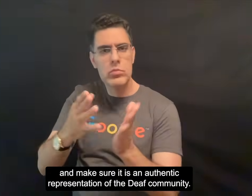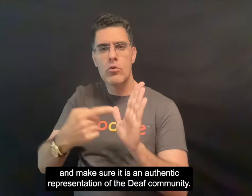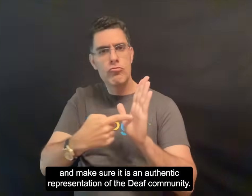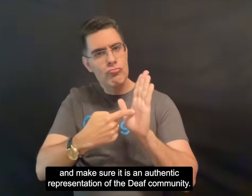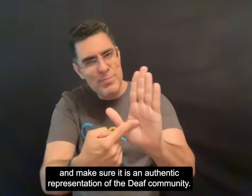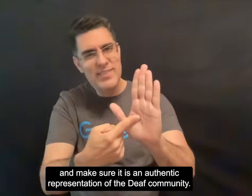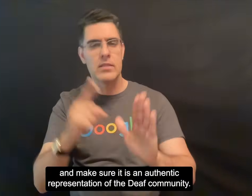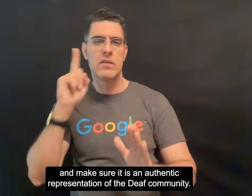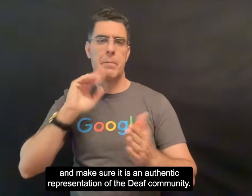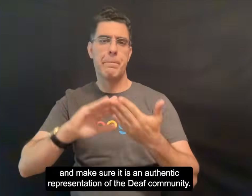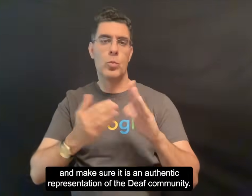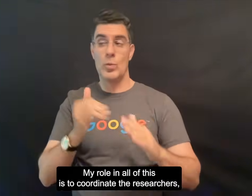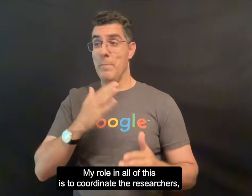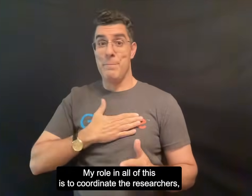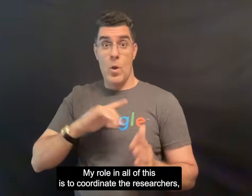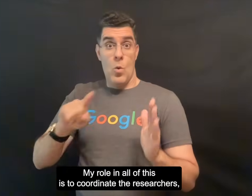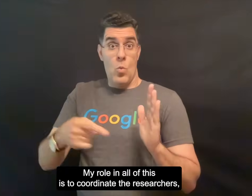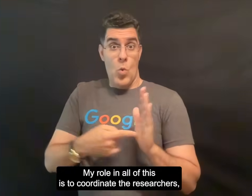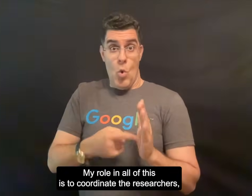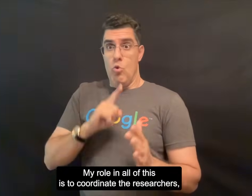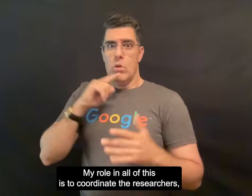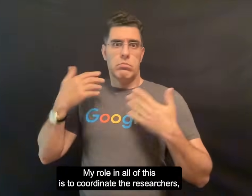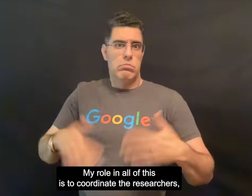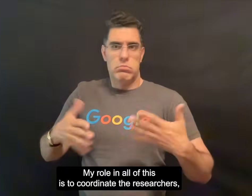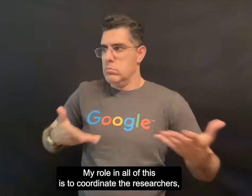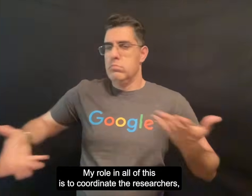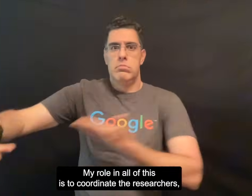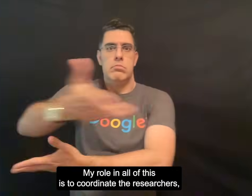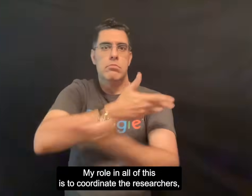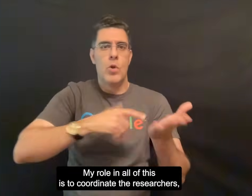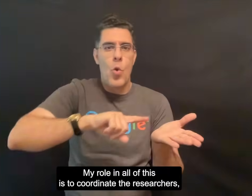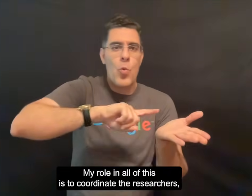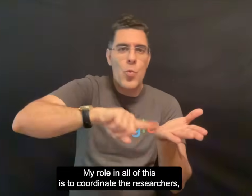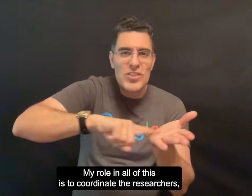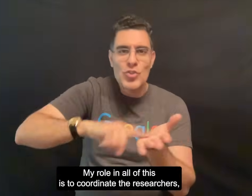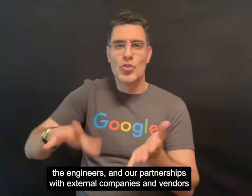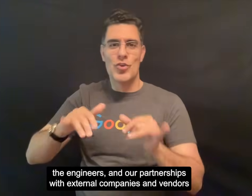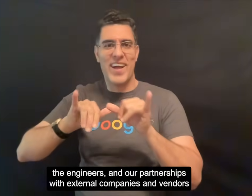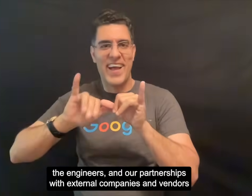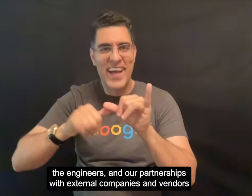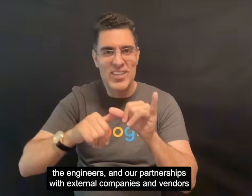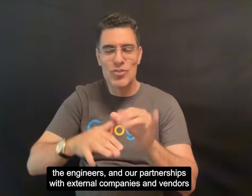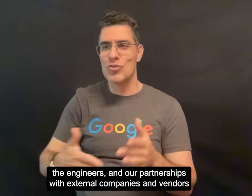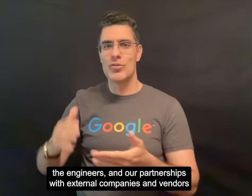is an authentic representation of the Deaf community. My role in all of this is to coordinate the researchers, the engineers,